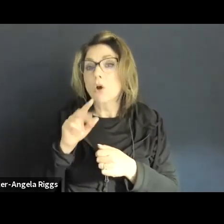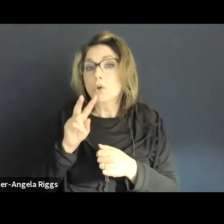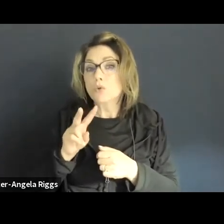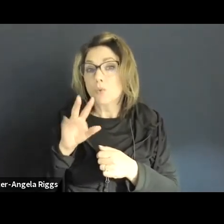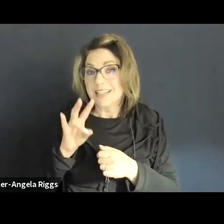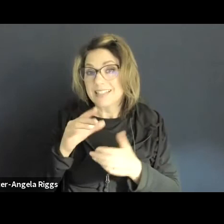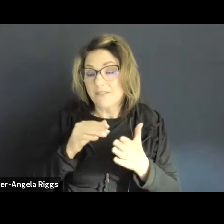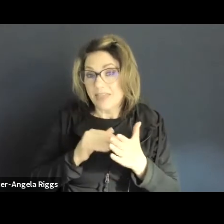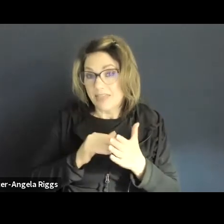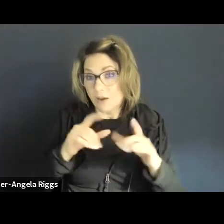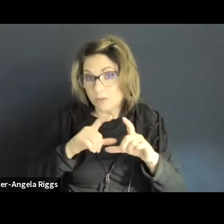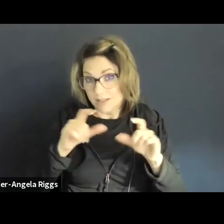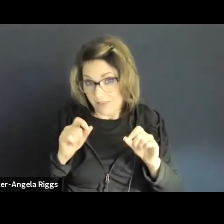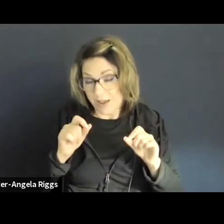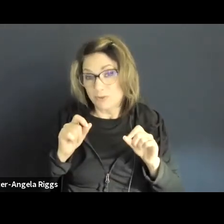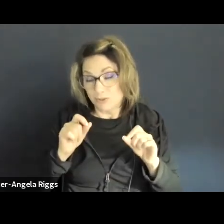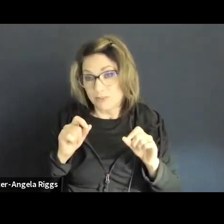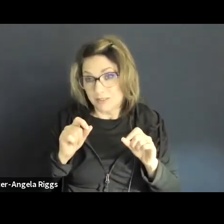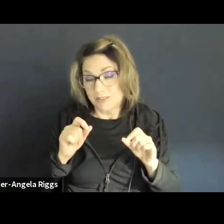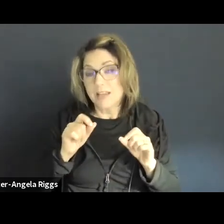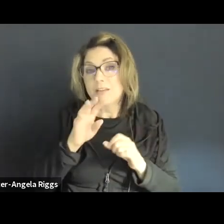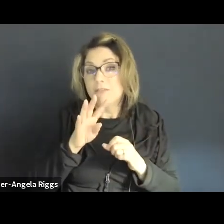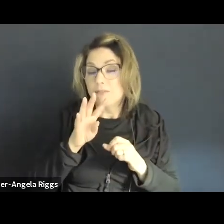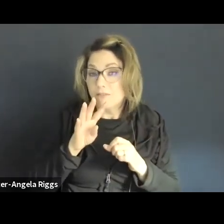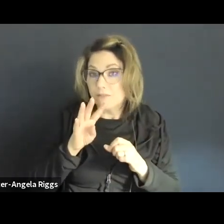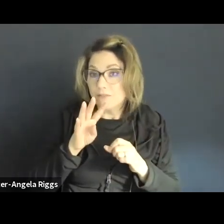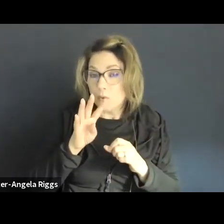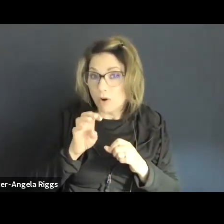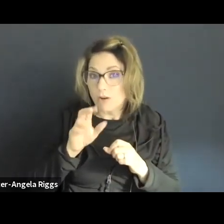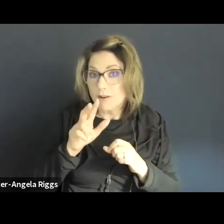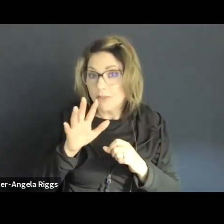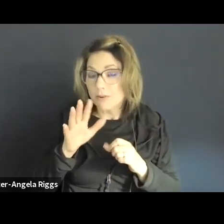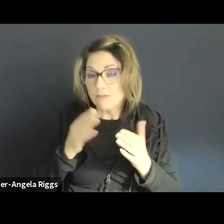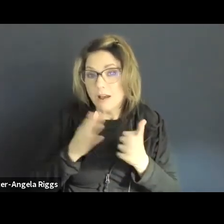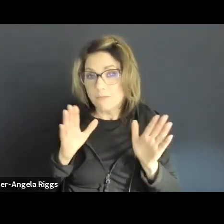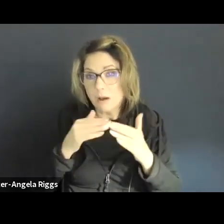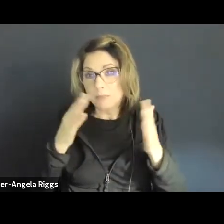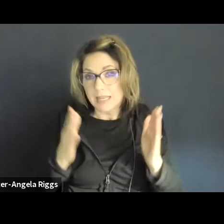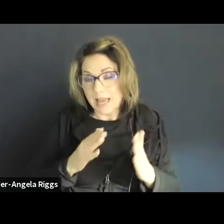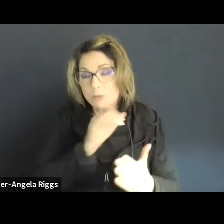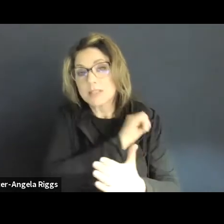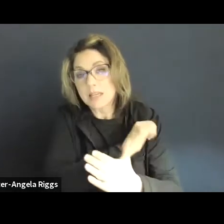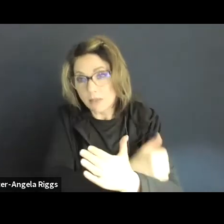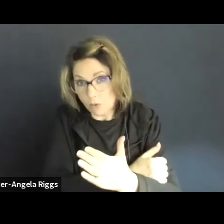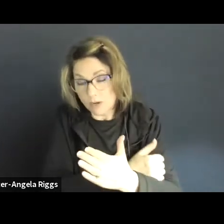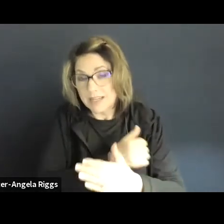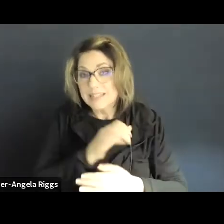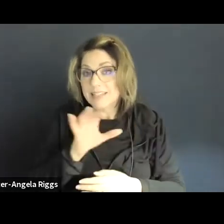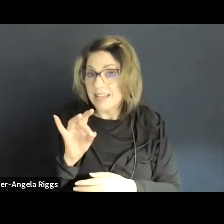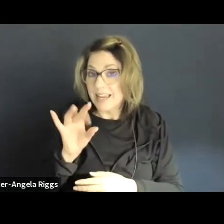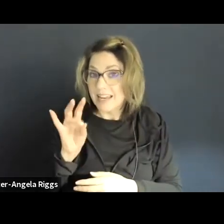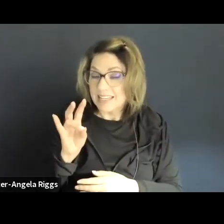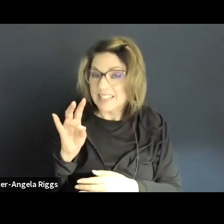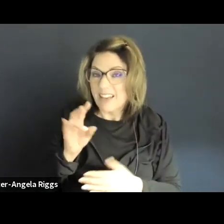vouchers across 435 public housing authorities, and 87